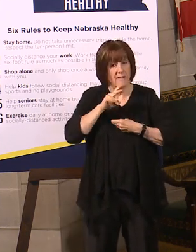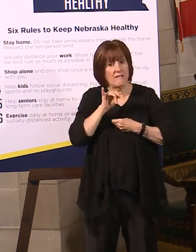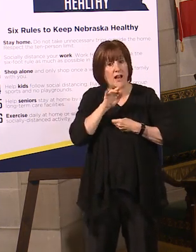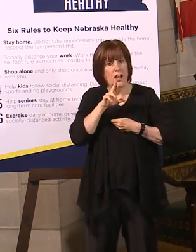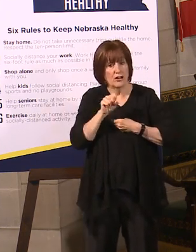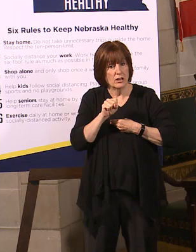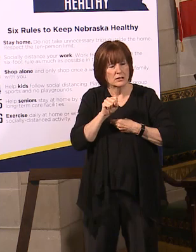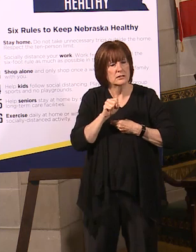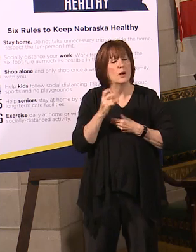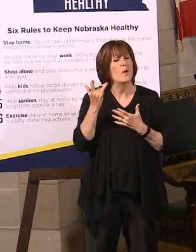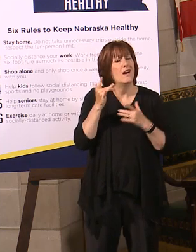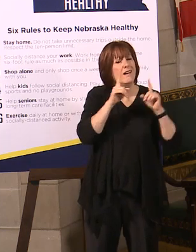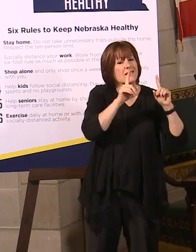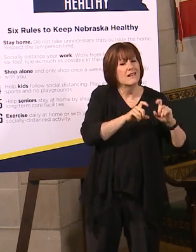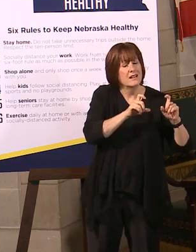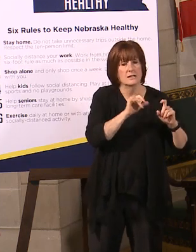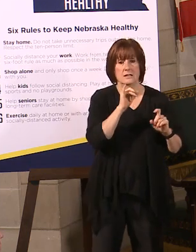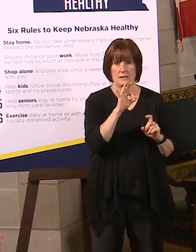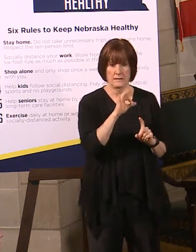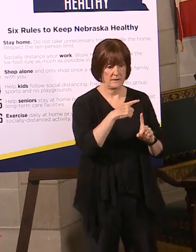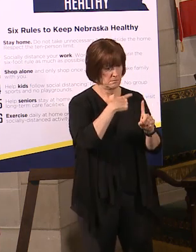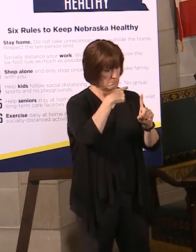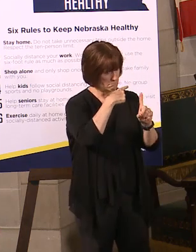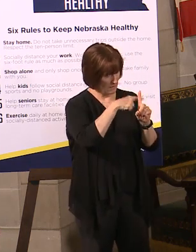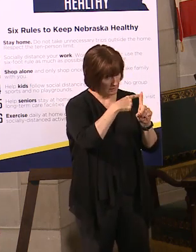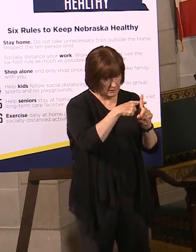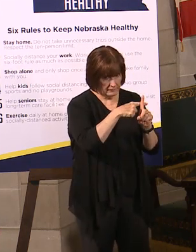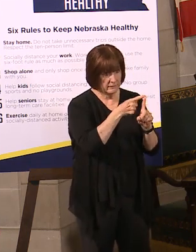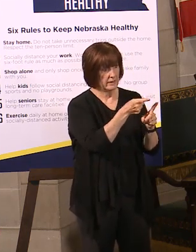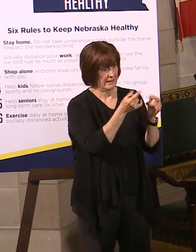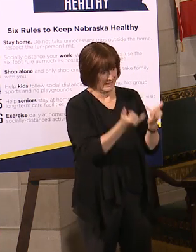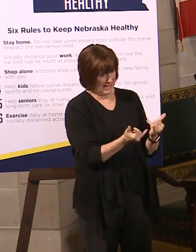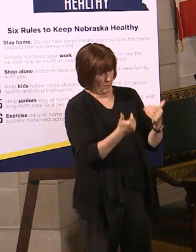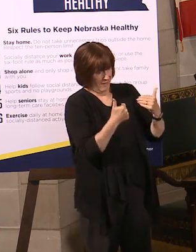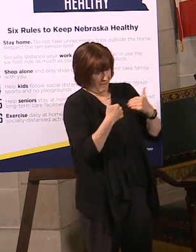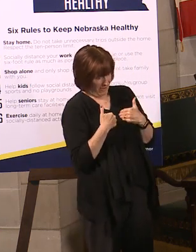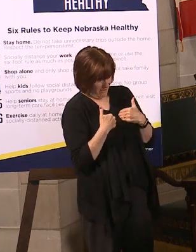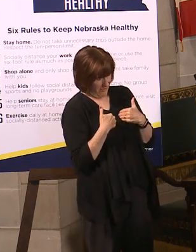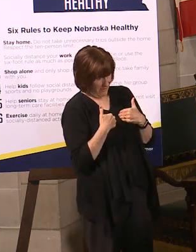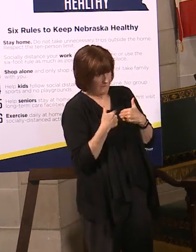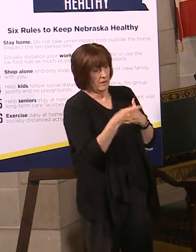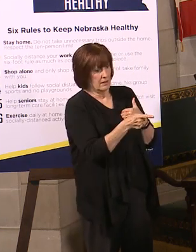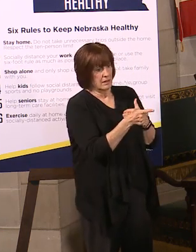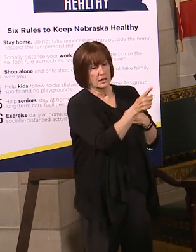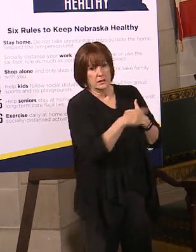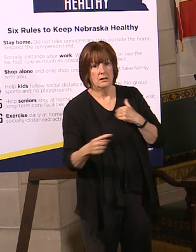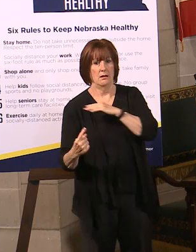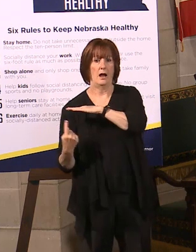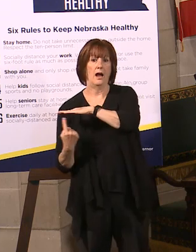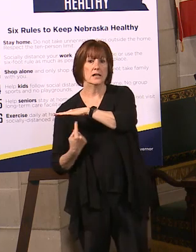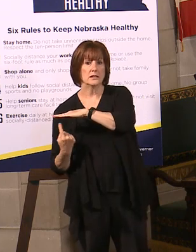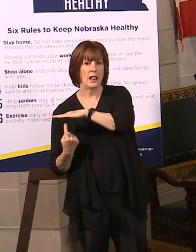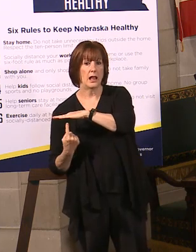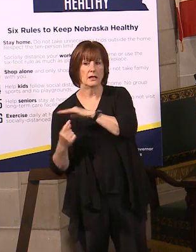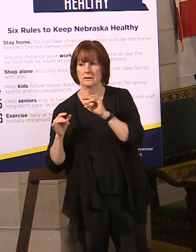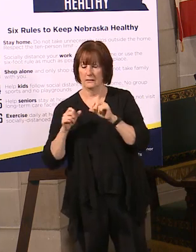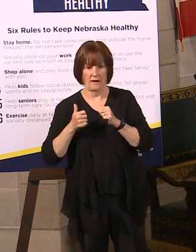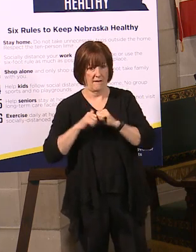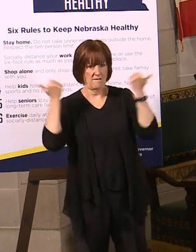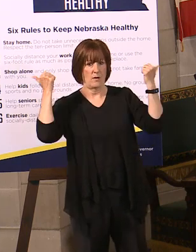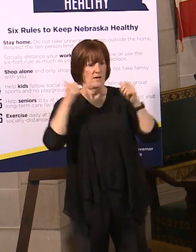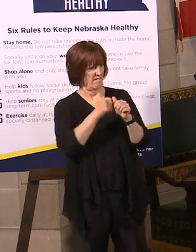testing. We test somebody, if they test positive for the virus, which means they currently have it, we get that person to isolate and stay away from